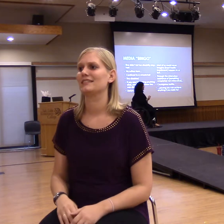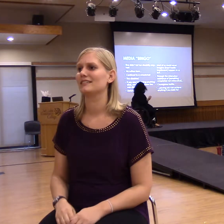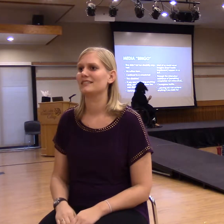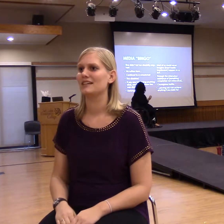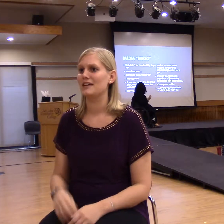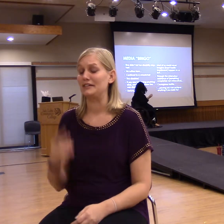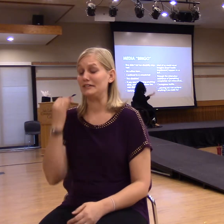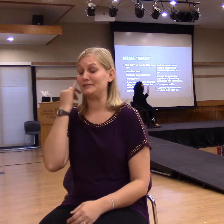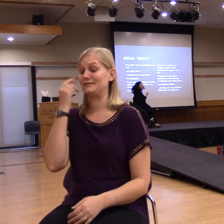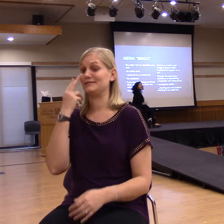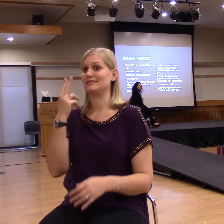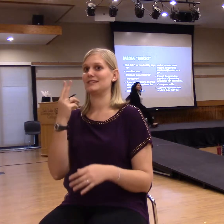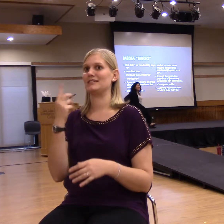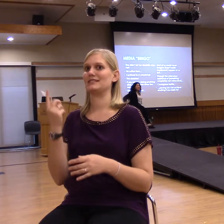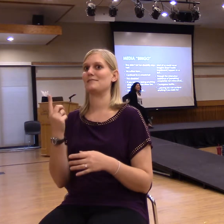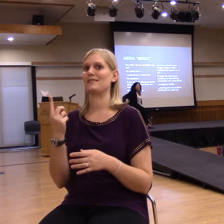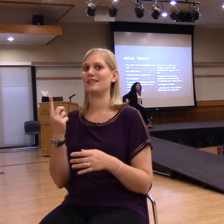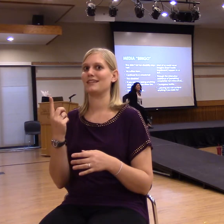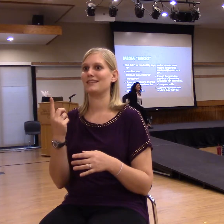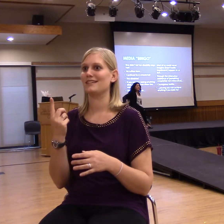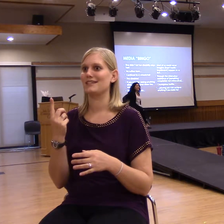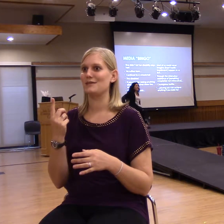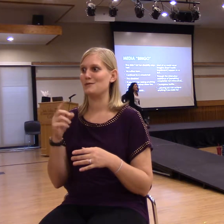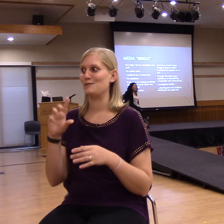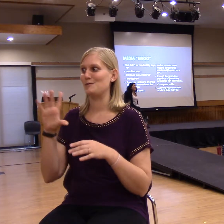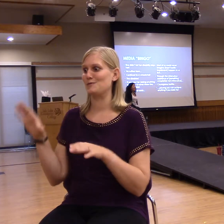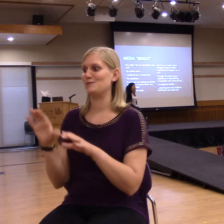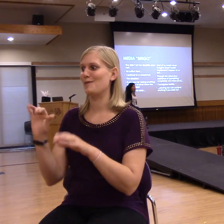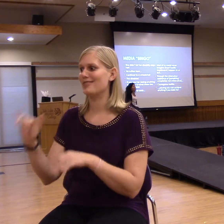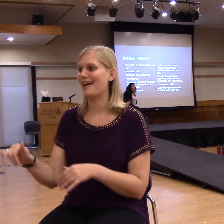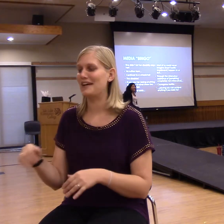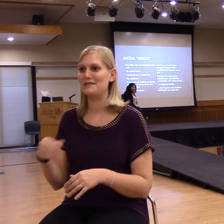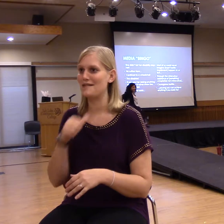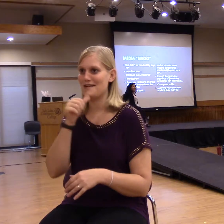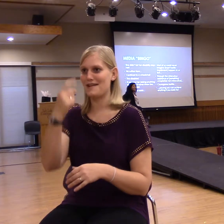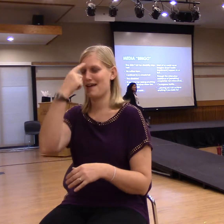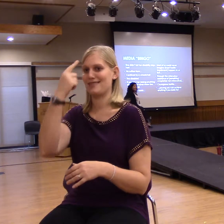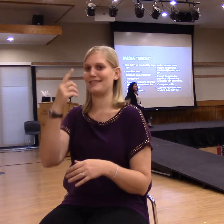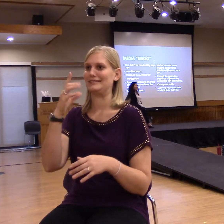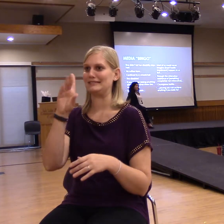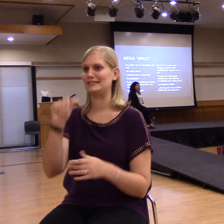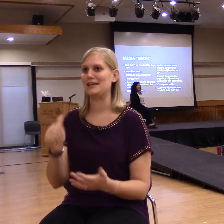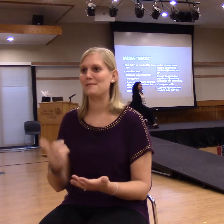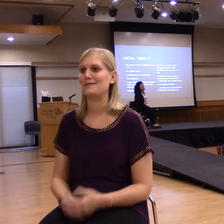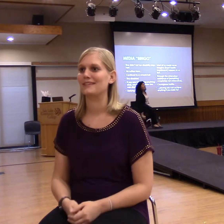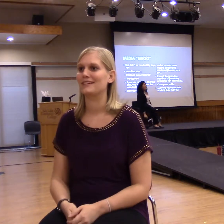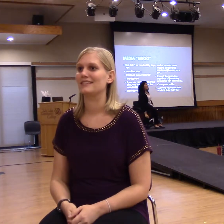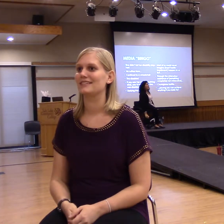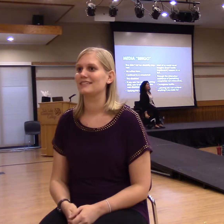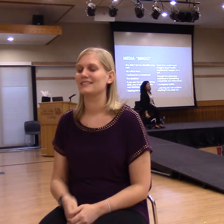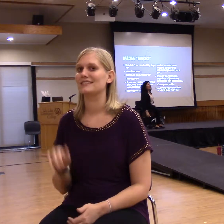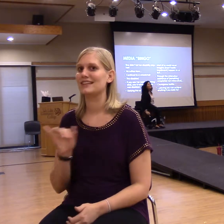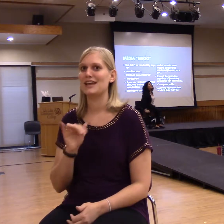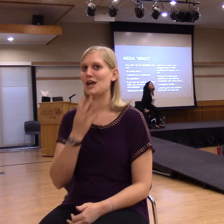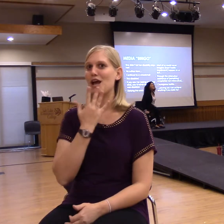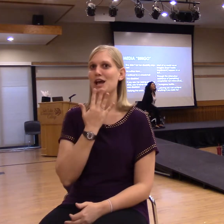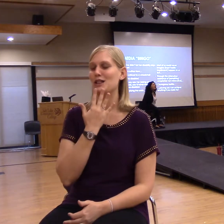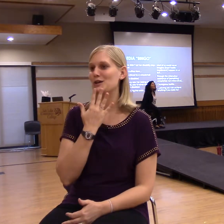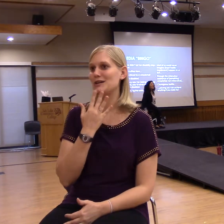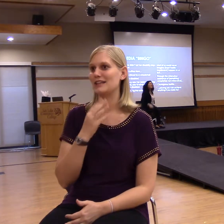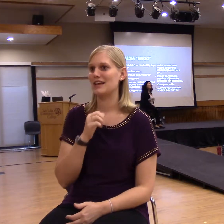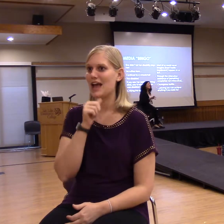anything else, you'd never know she was disabled, right? Kind of that colorblind conversation. Right? People say that to me a lot. I don't